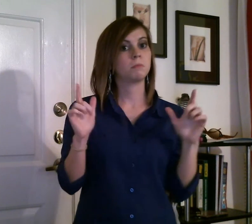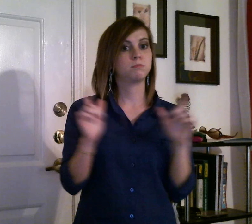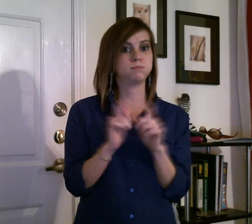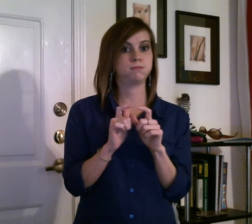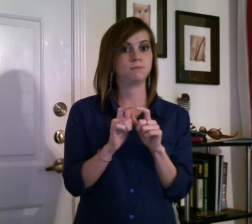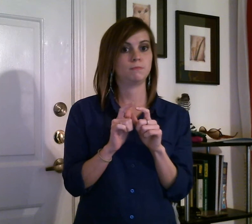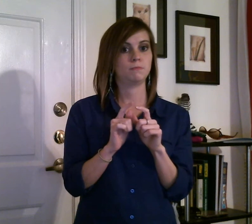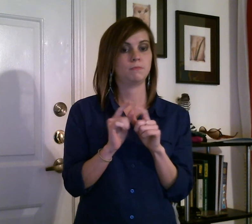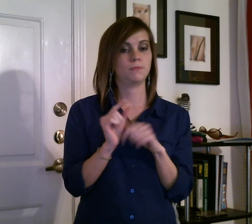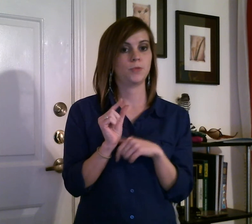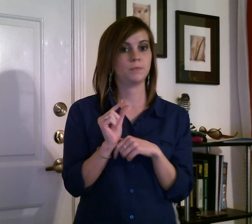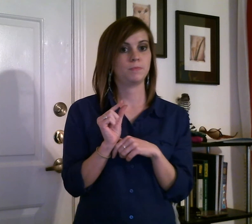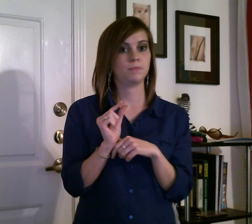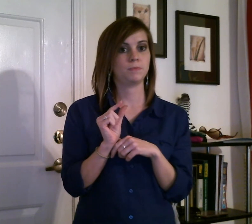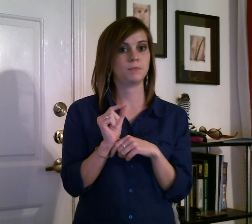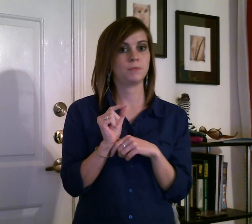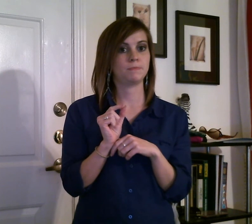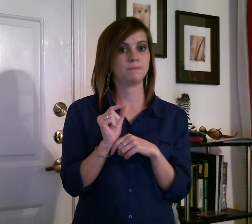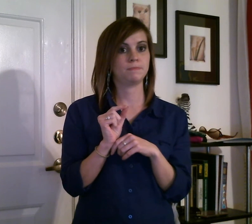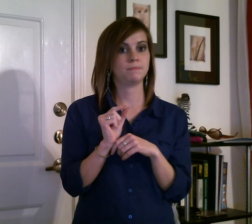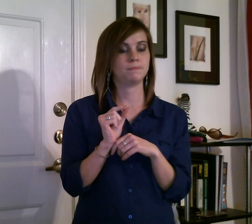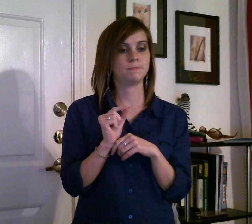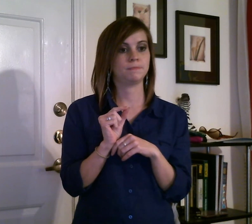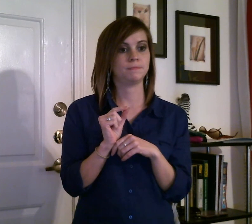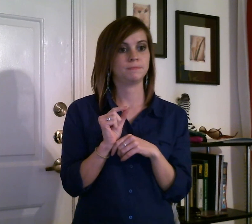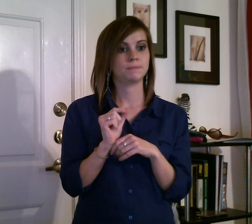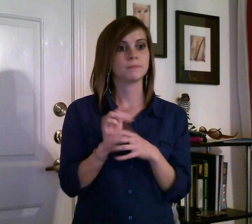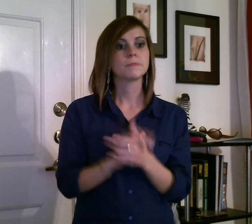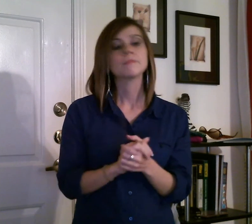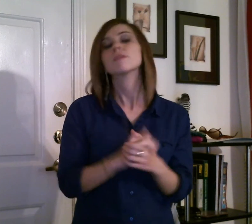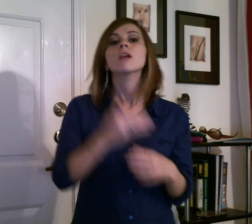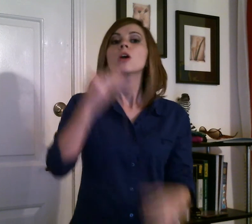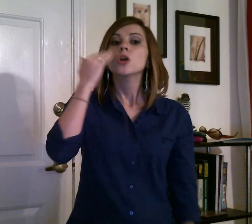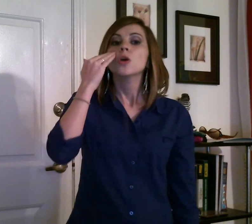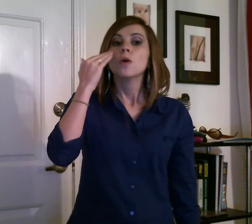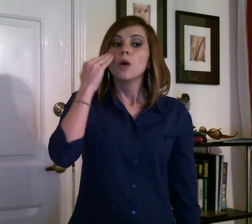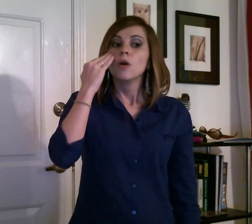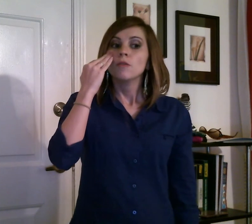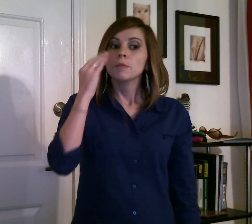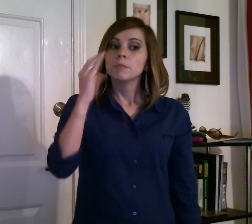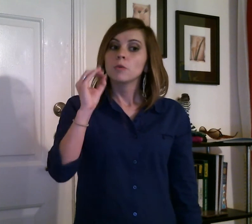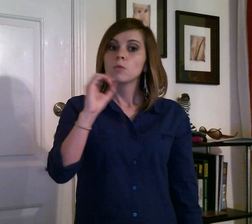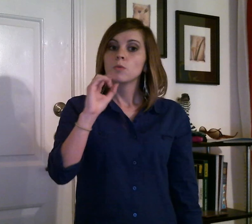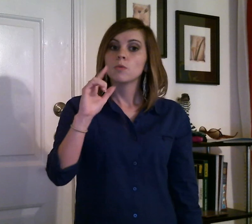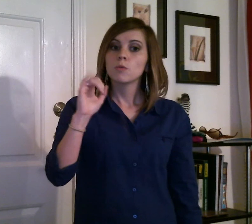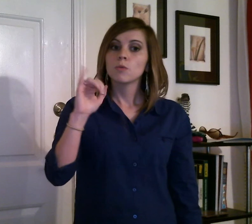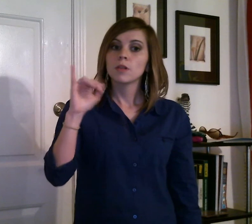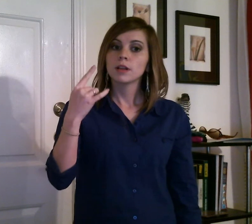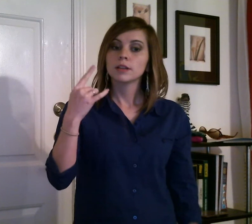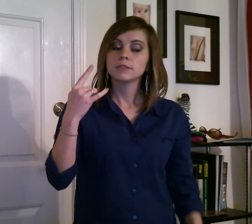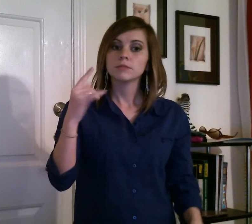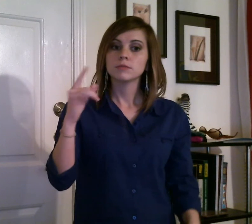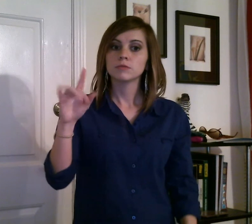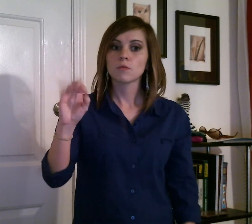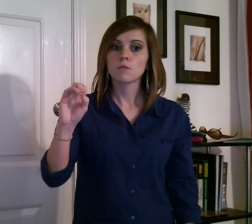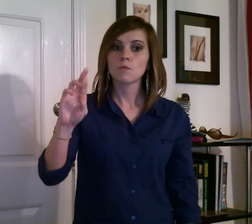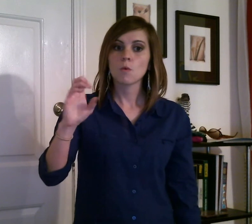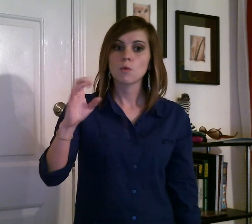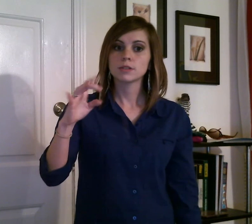is the electron. But anyway, this just gives you an idea. So we know from the Coulomb forces, from electromagnetic forces, that these two positively charged